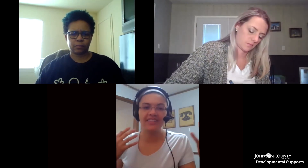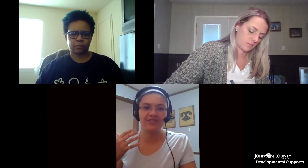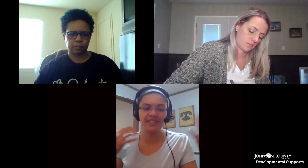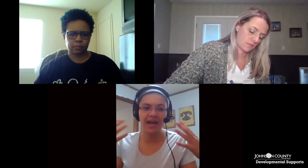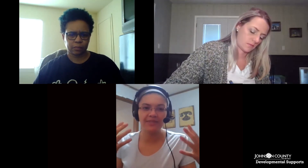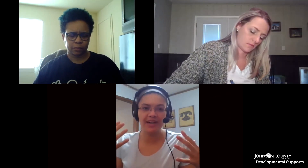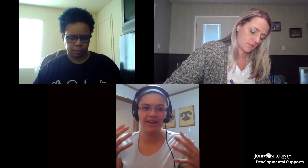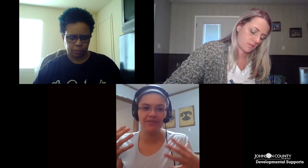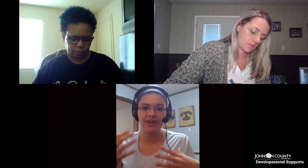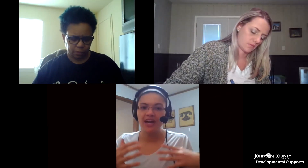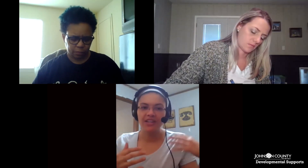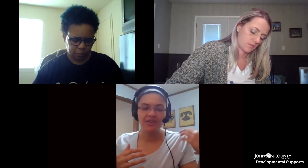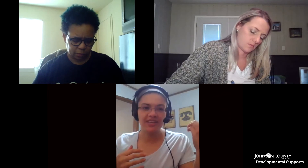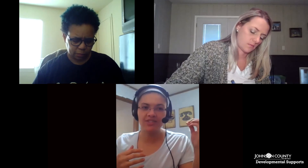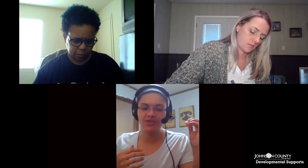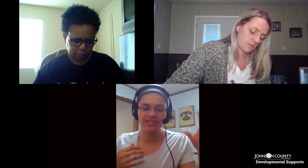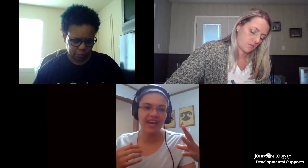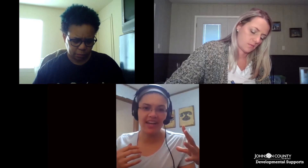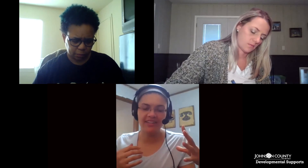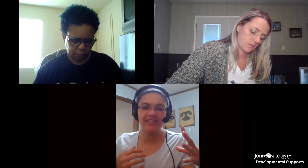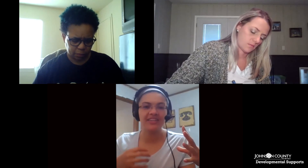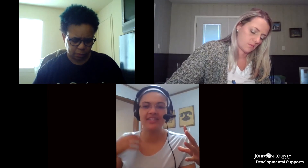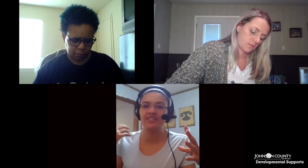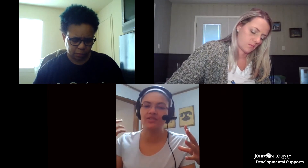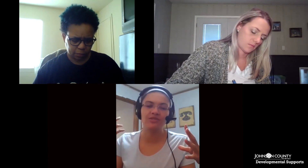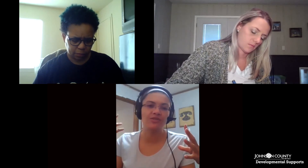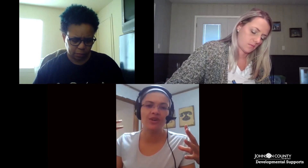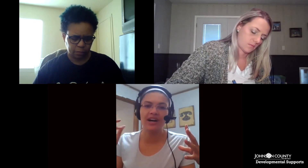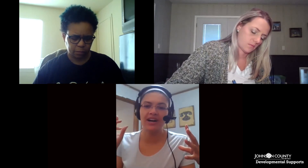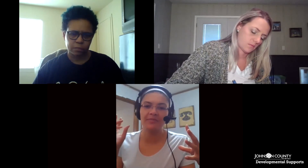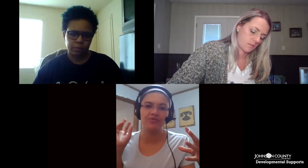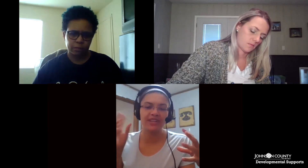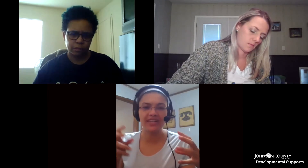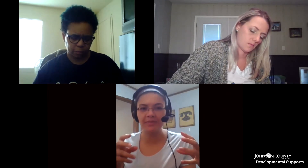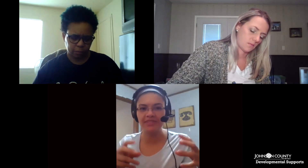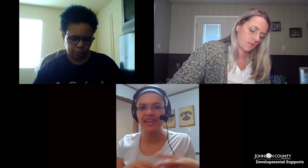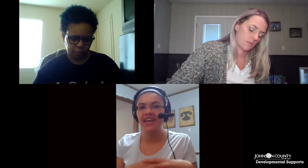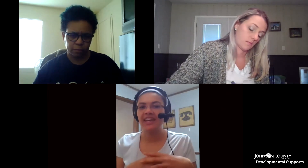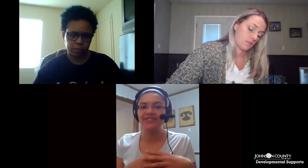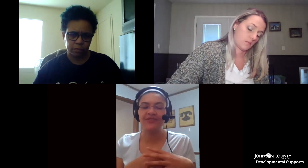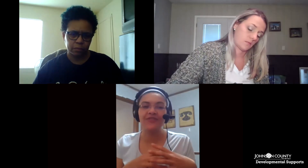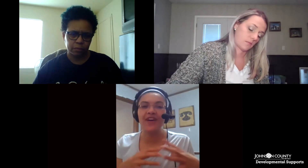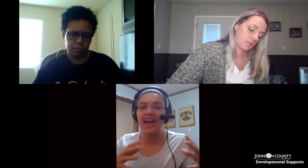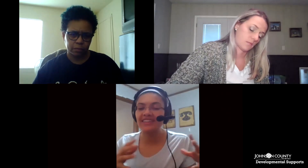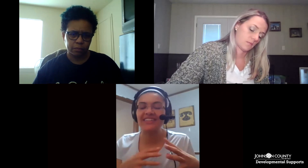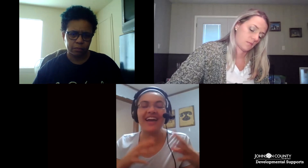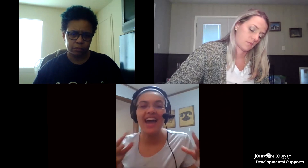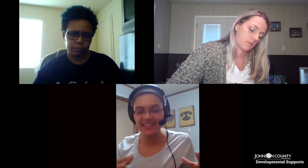different types of, the kids who can sign, the kids who read lips. It's fantastic.